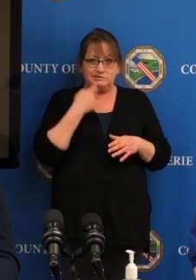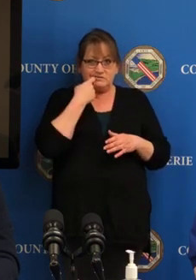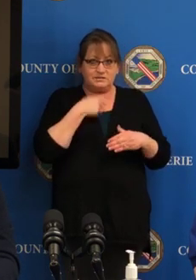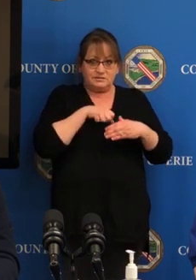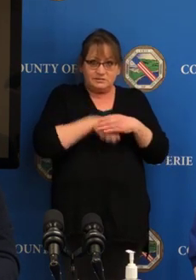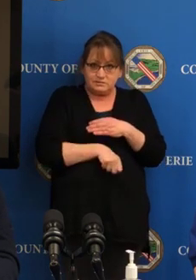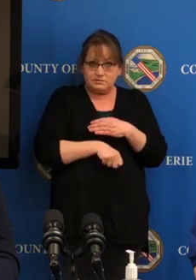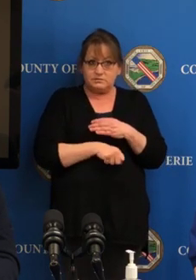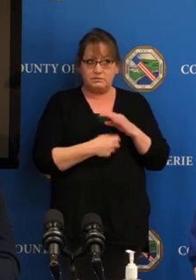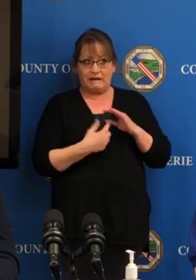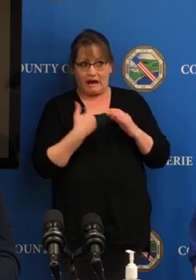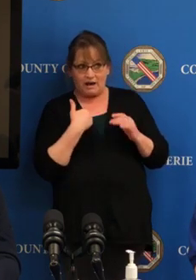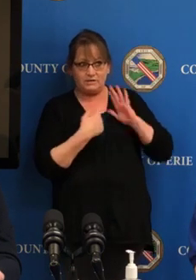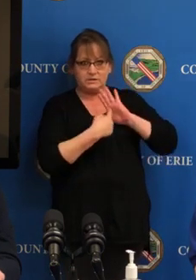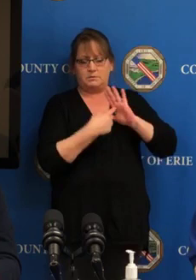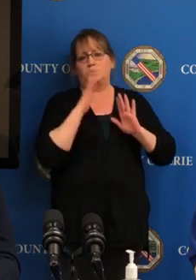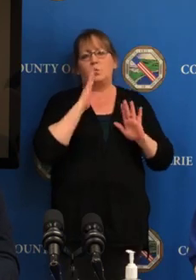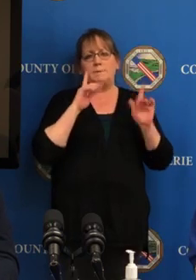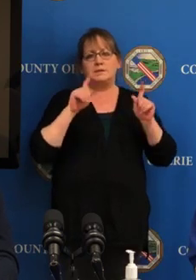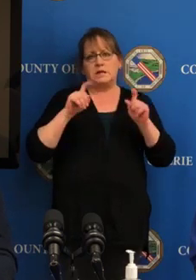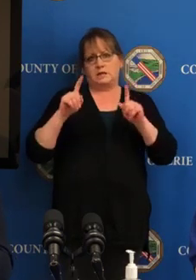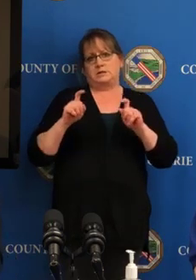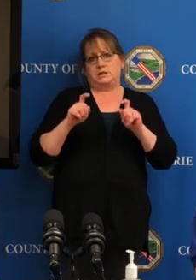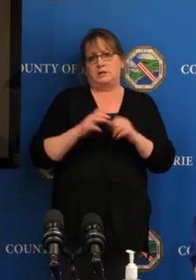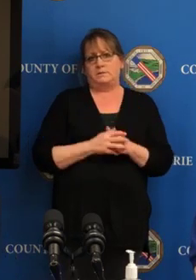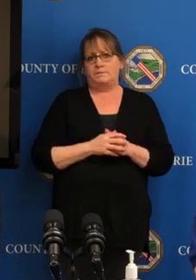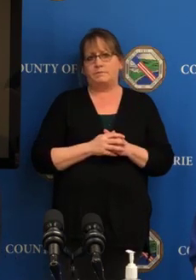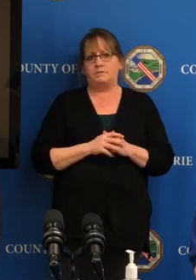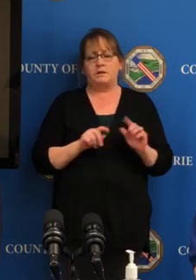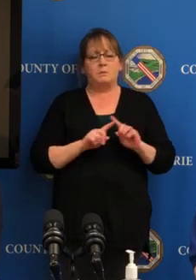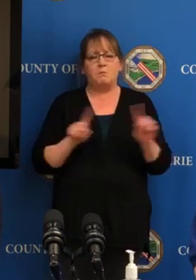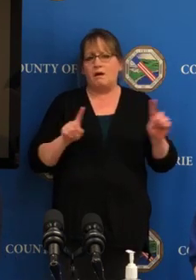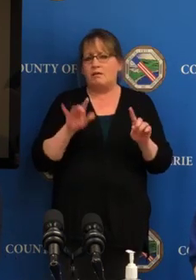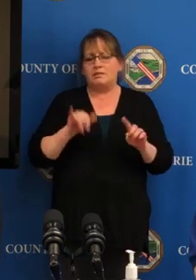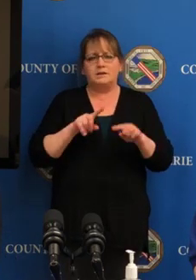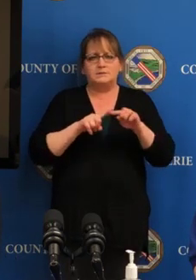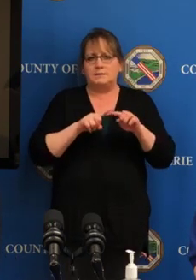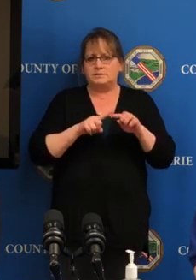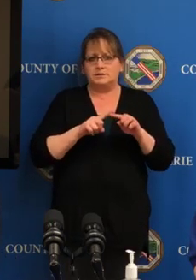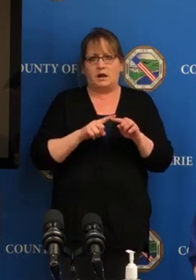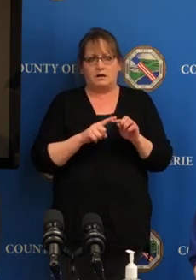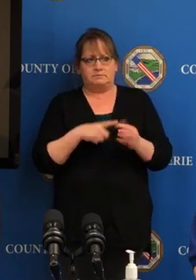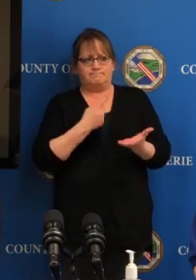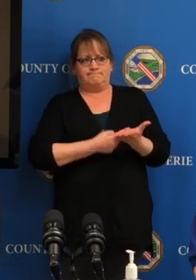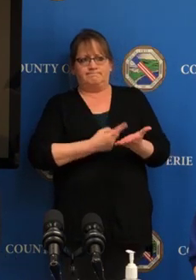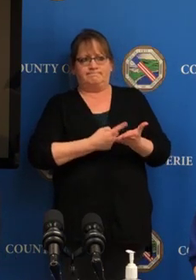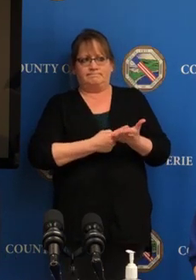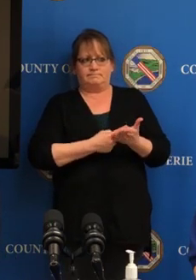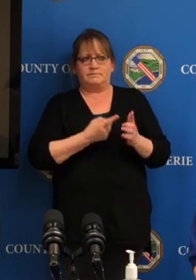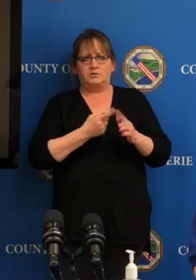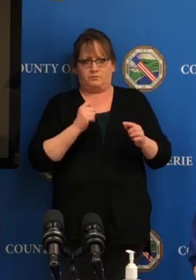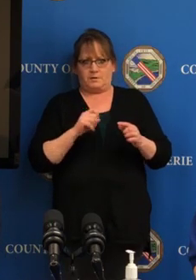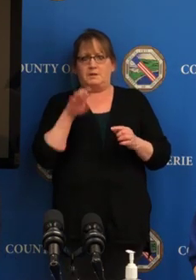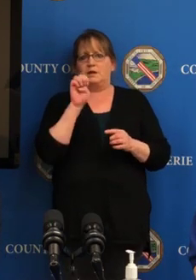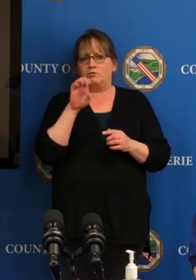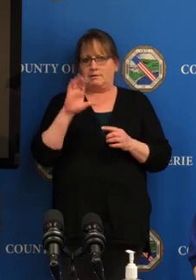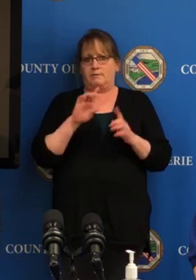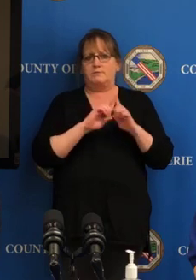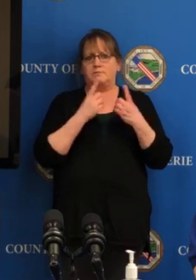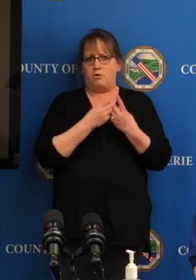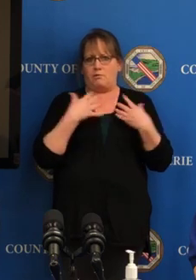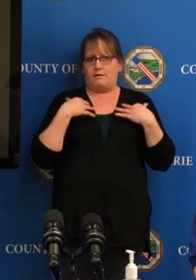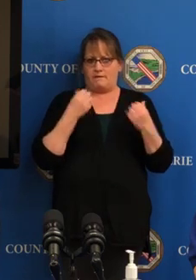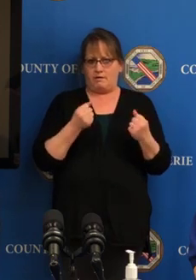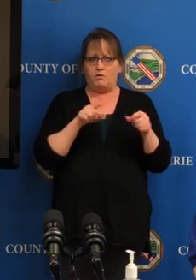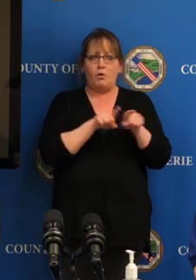you will be tested or at least qualify for a test. But this is all dependent upon the conversation from the Erie County Department of Health